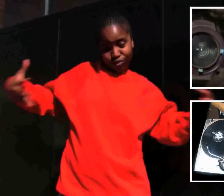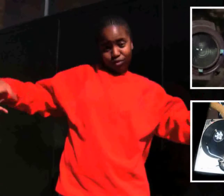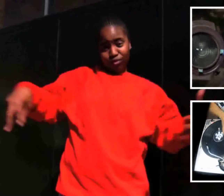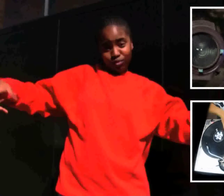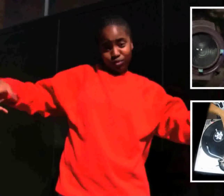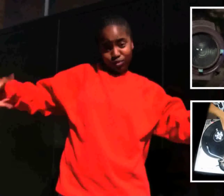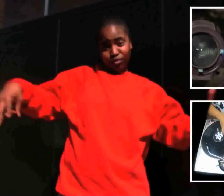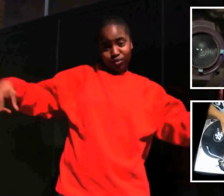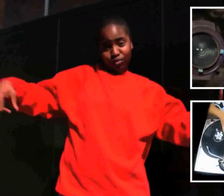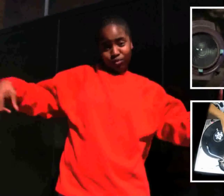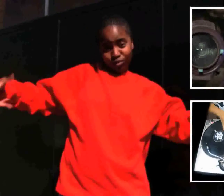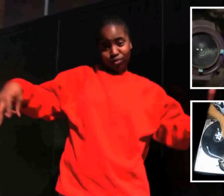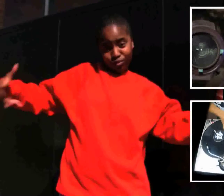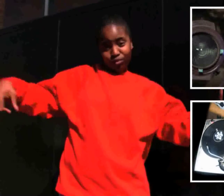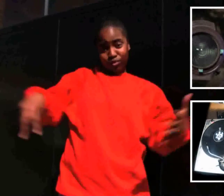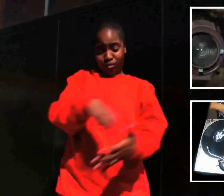say?